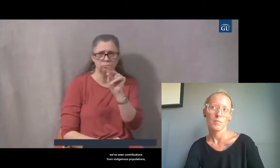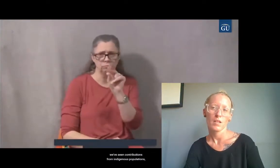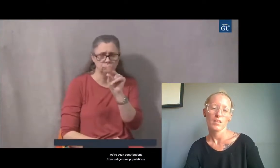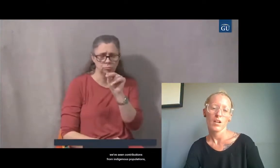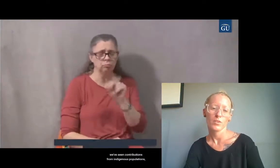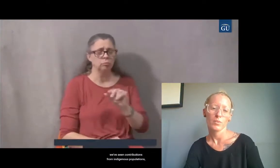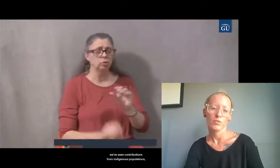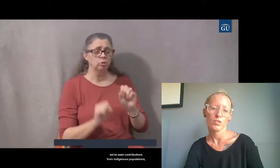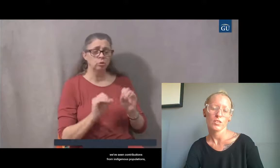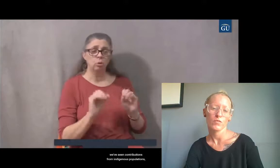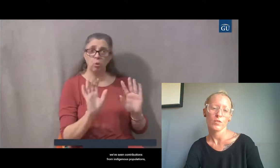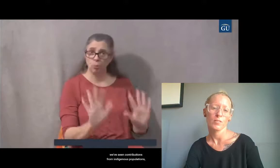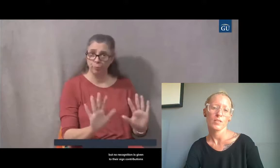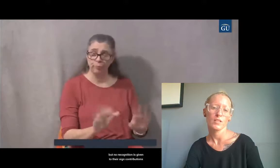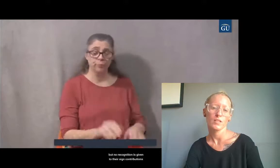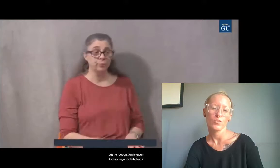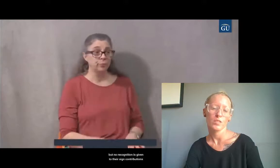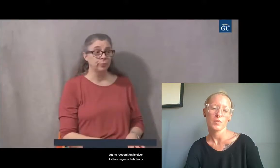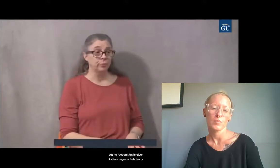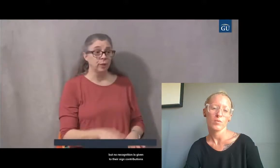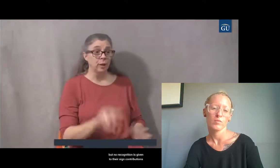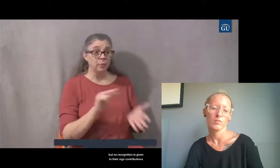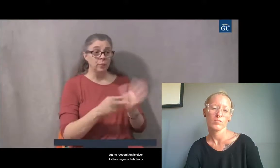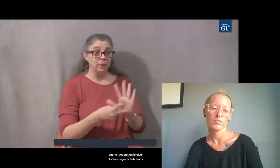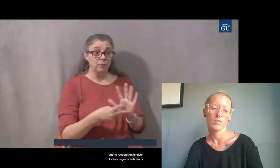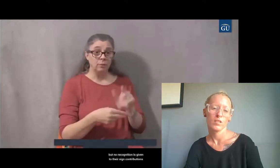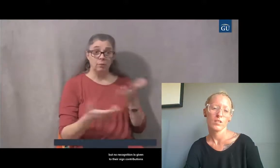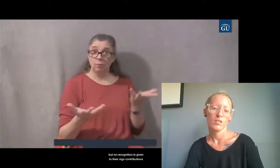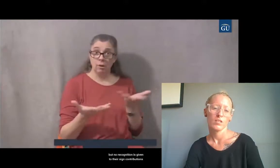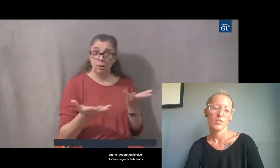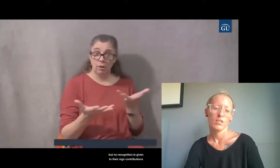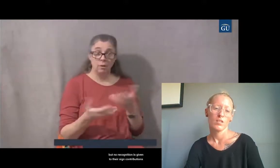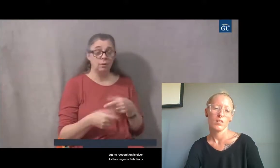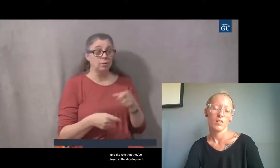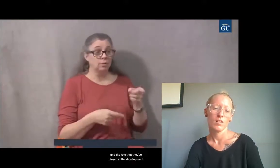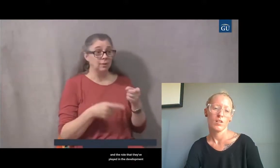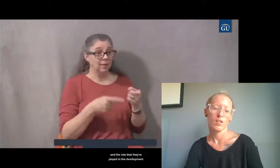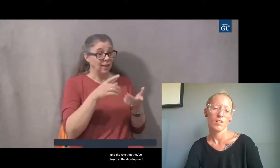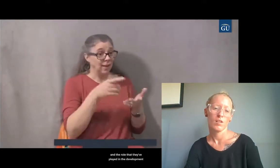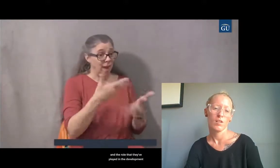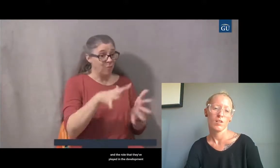we've seen many contributions from indigenous people.